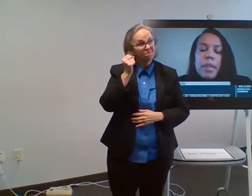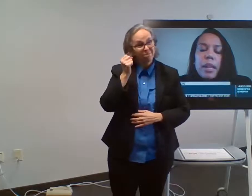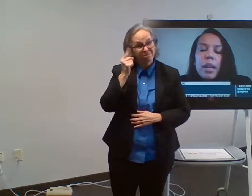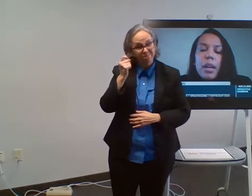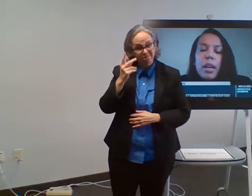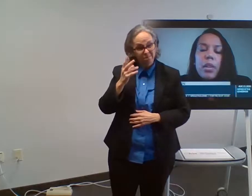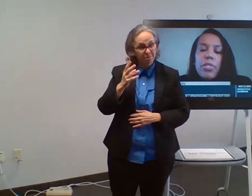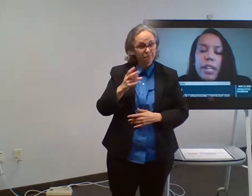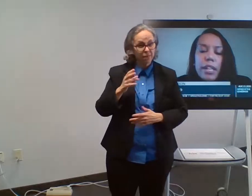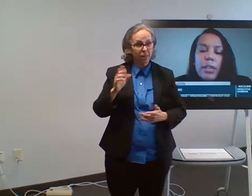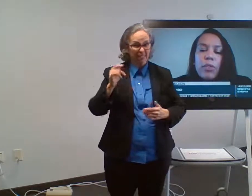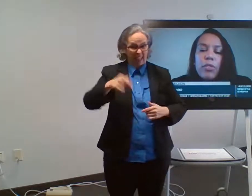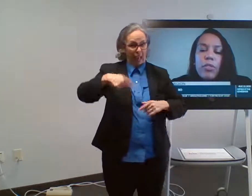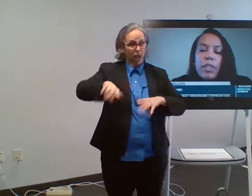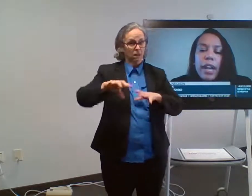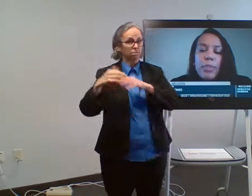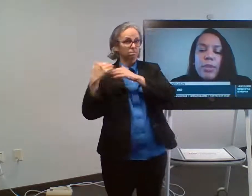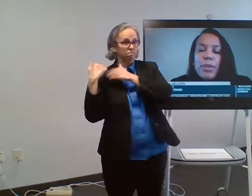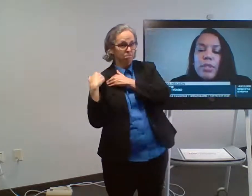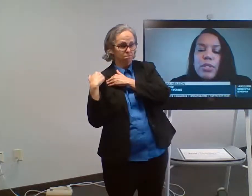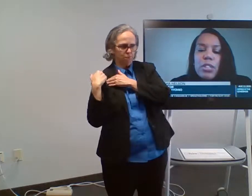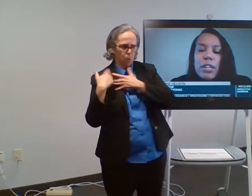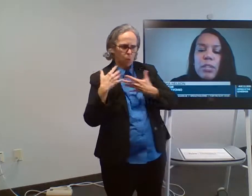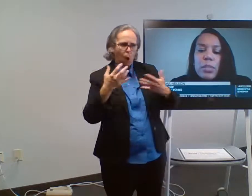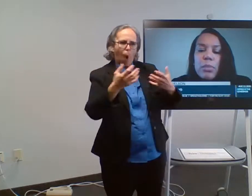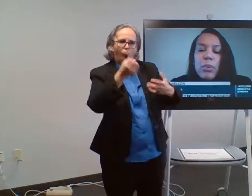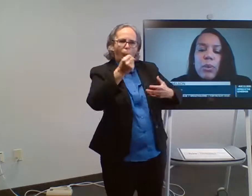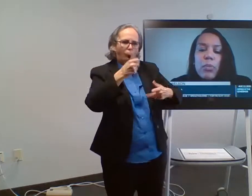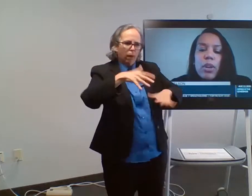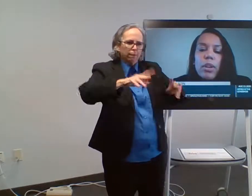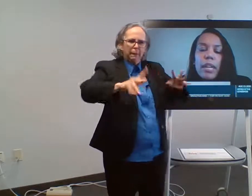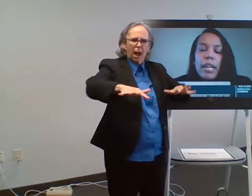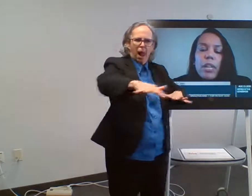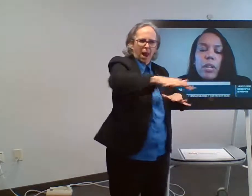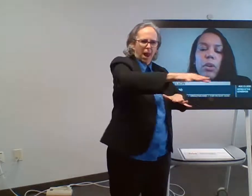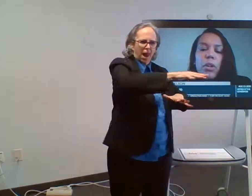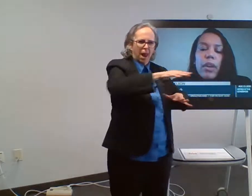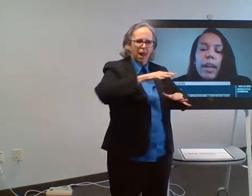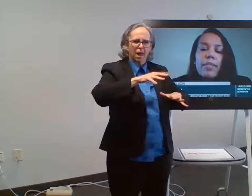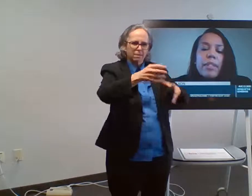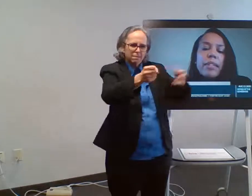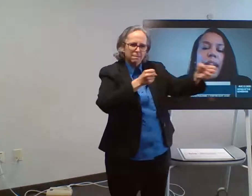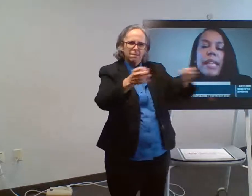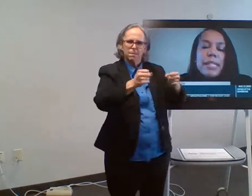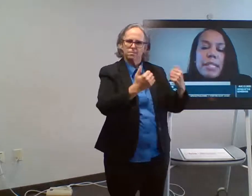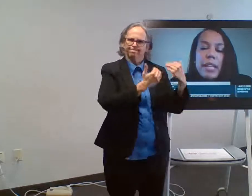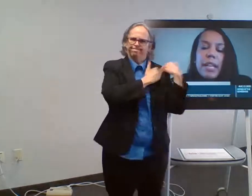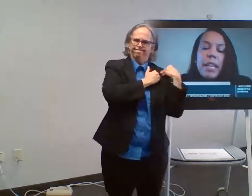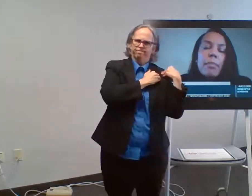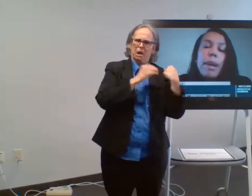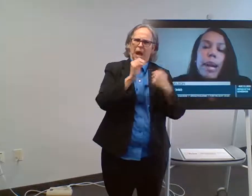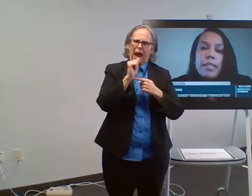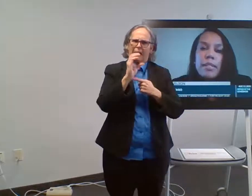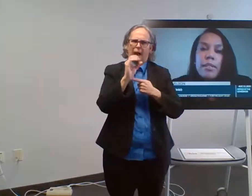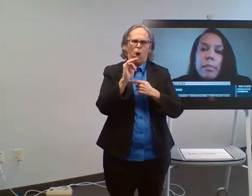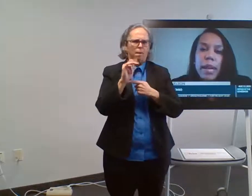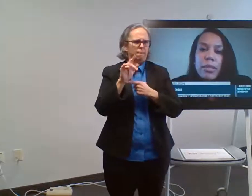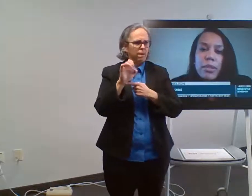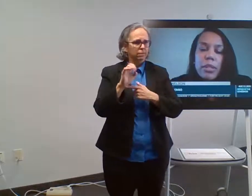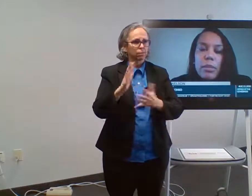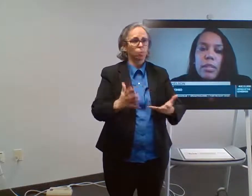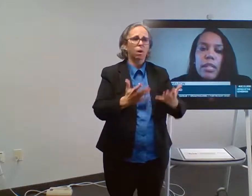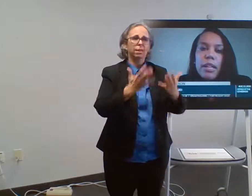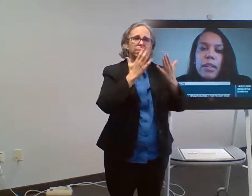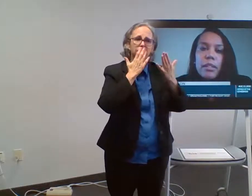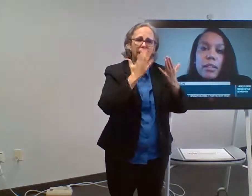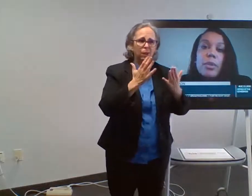equity. Thank you for the opportunity to share this important work, and I know it'll have a lasting and positive